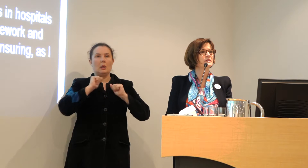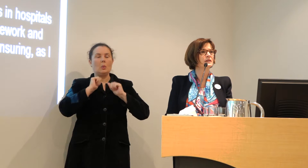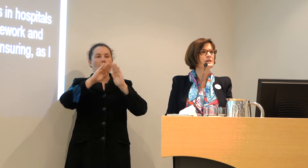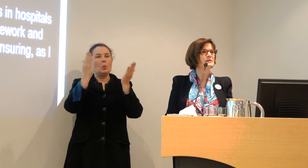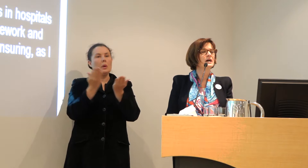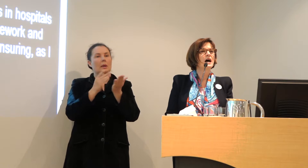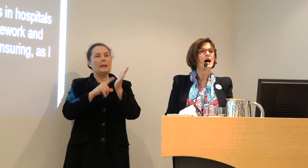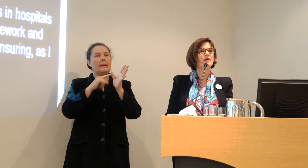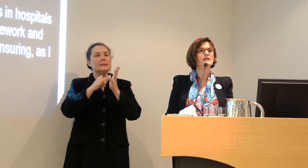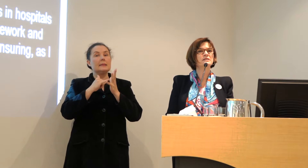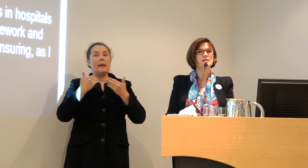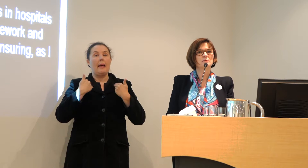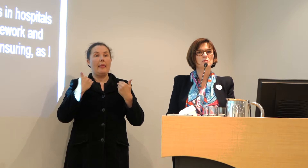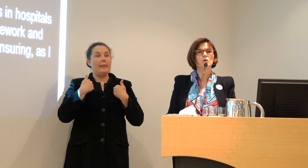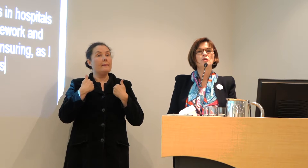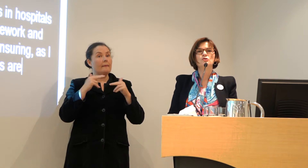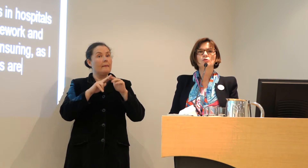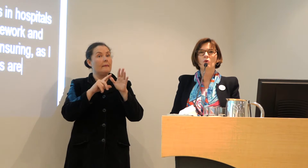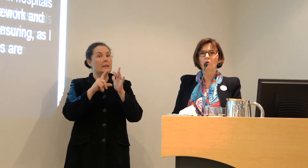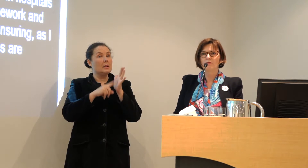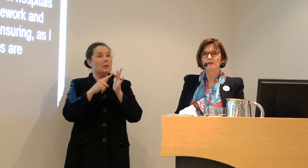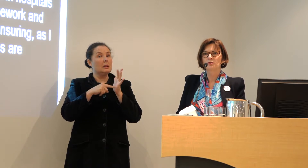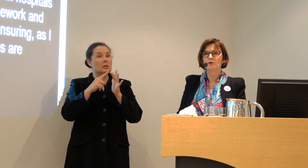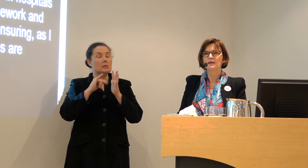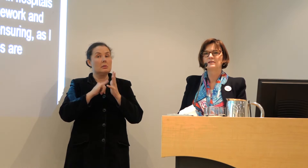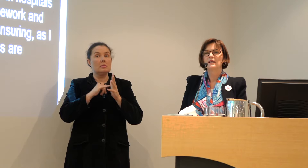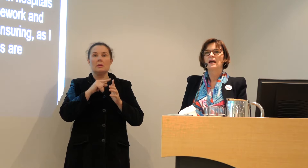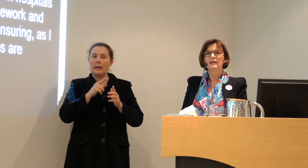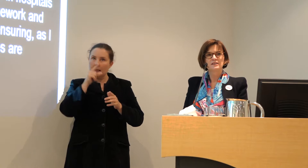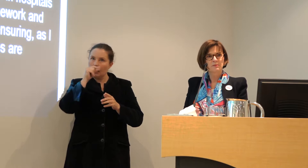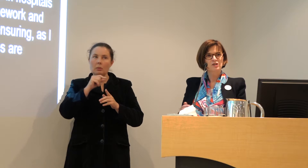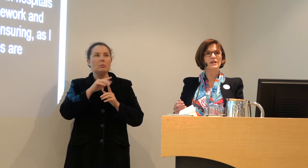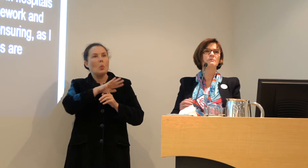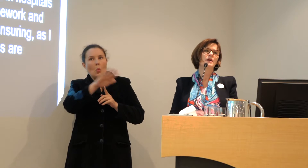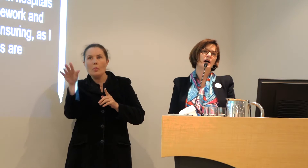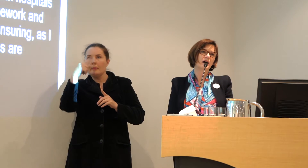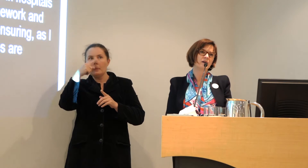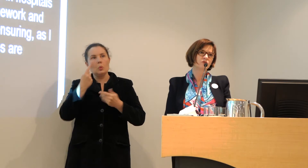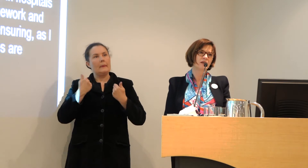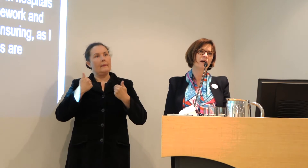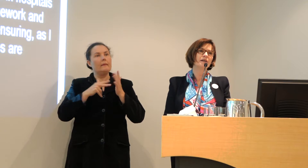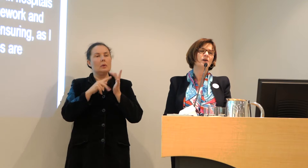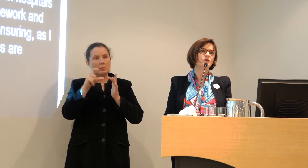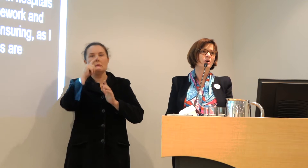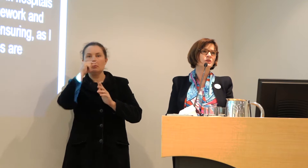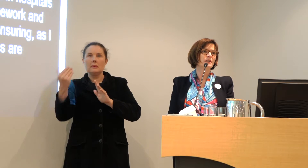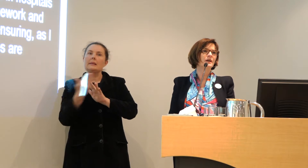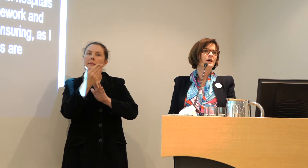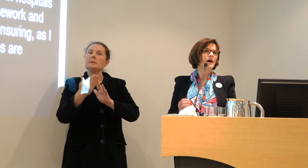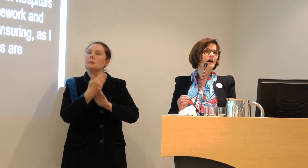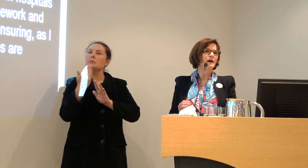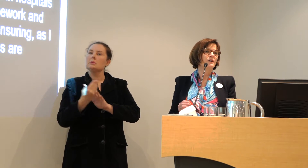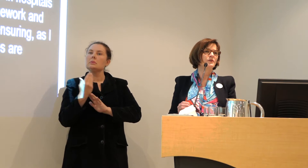health facilities are accessible to all Victorians, and especially today